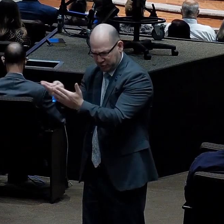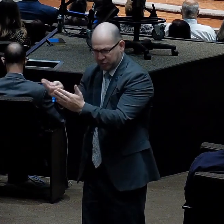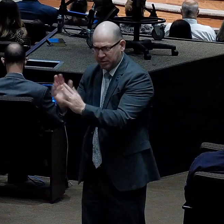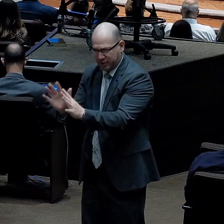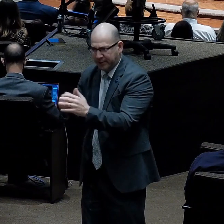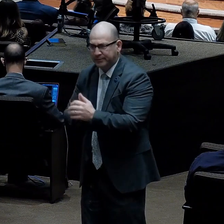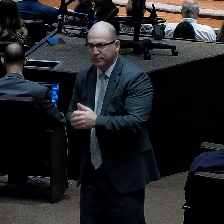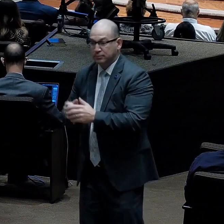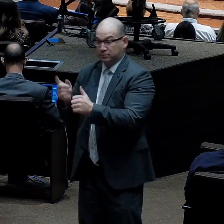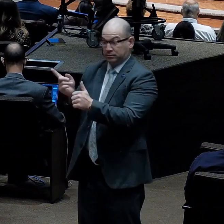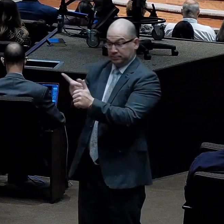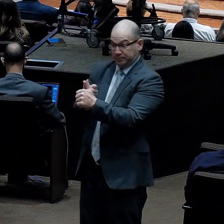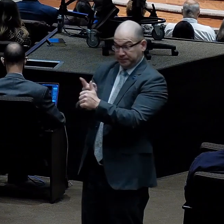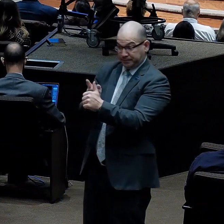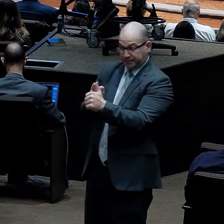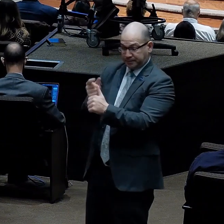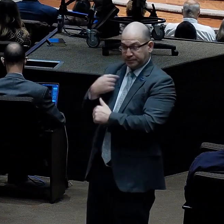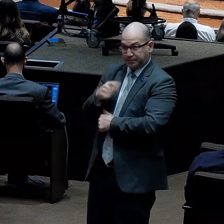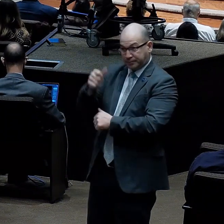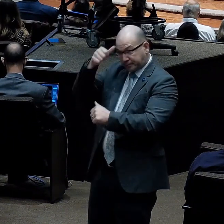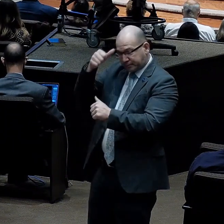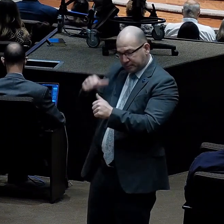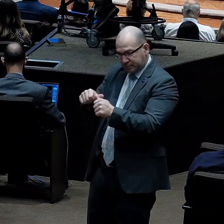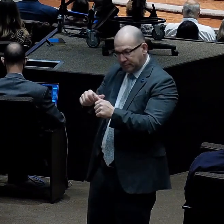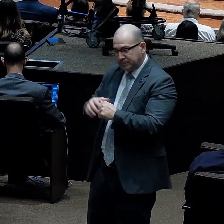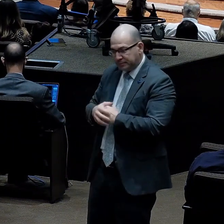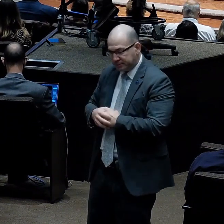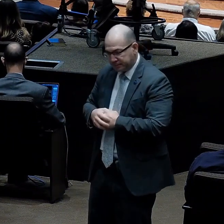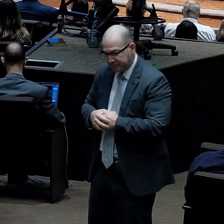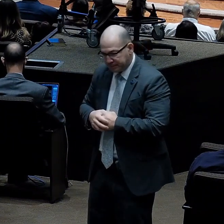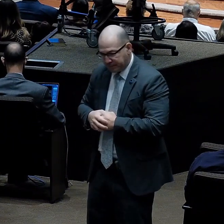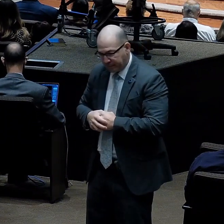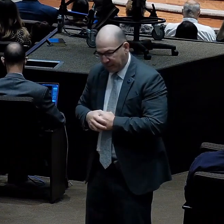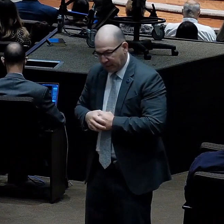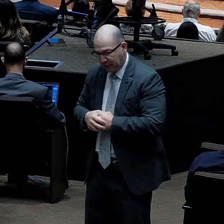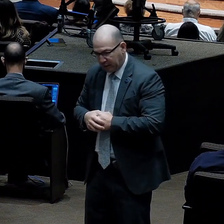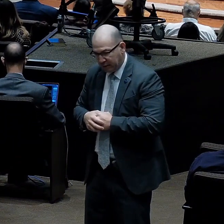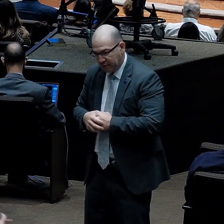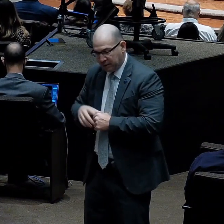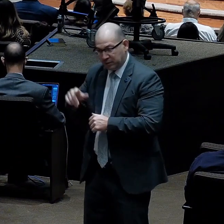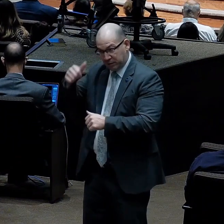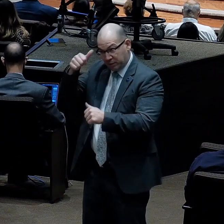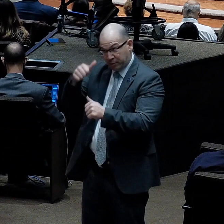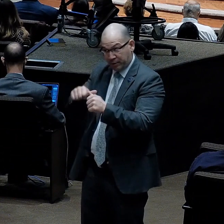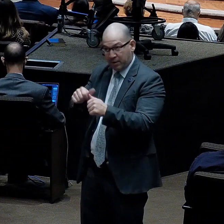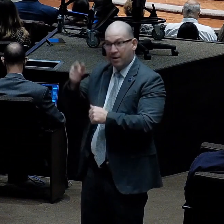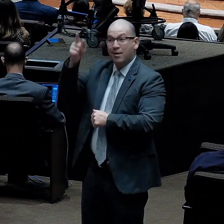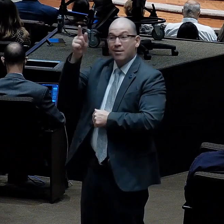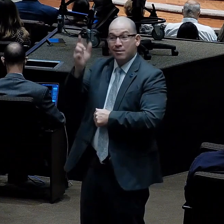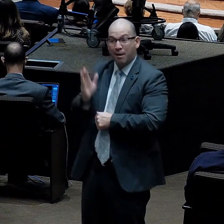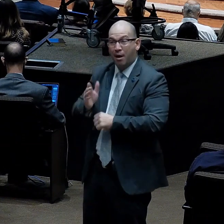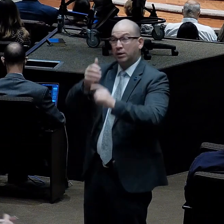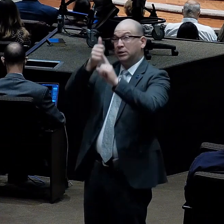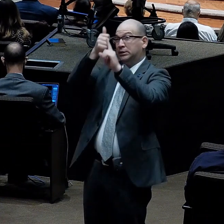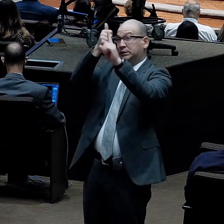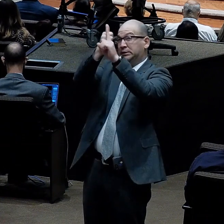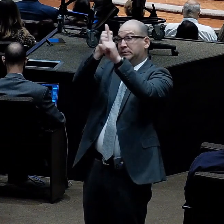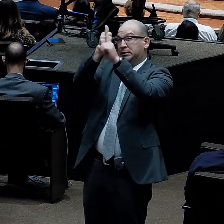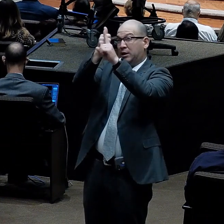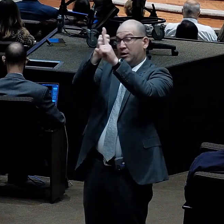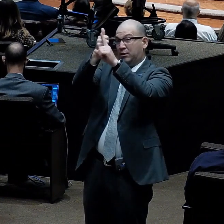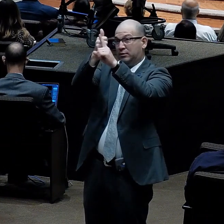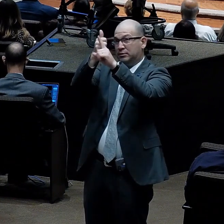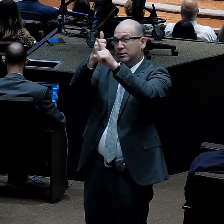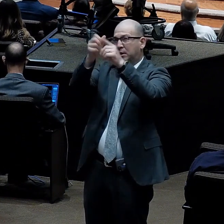first of all, we must remember, and I'll not give all this scriptural support this evening, but we must remember that God himself is the habitation